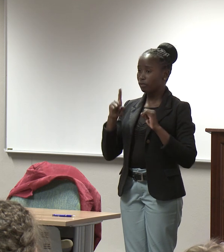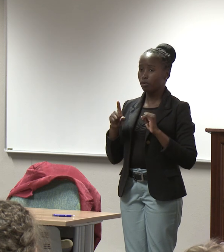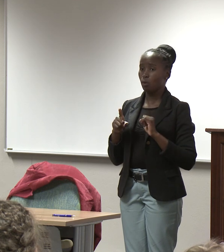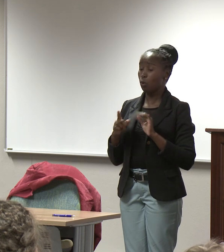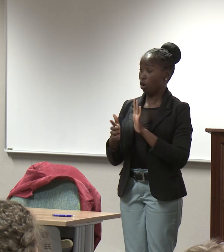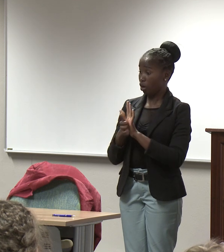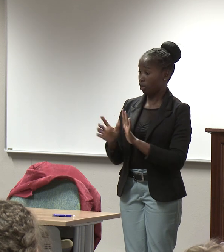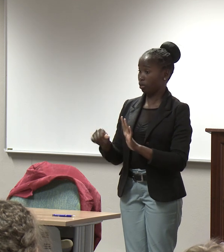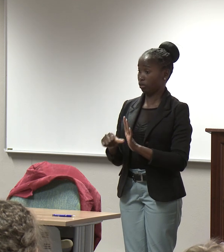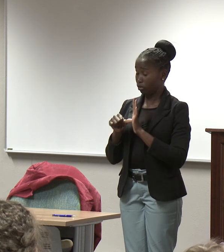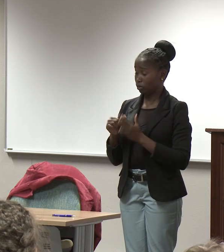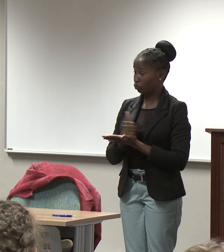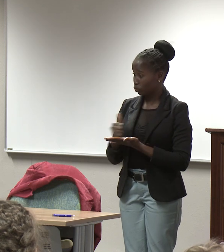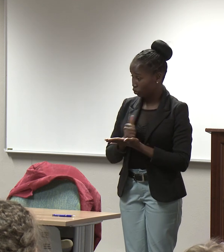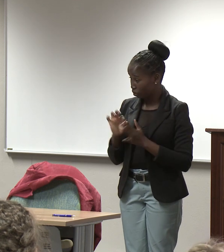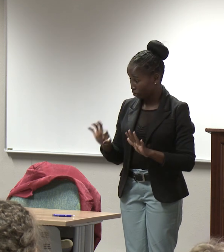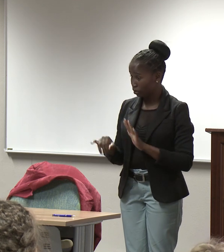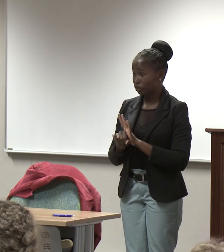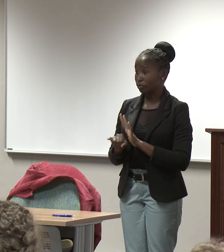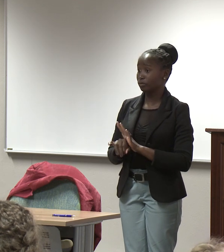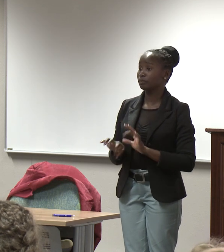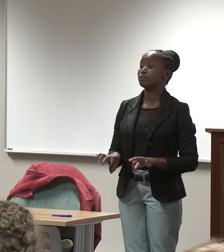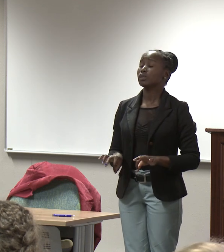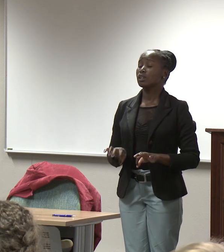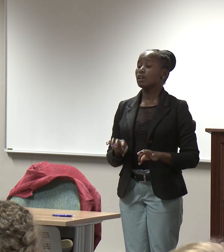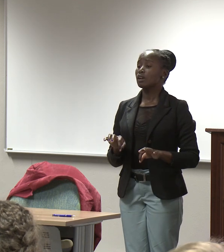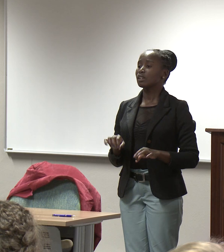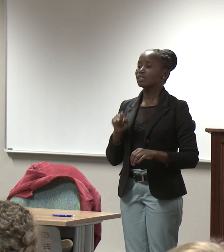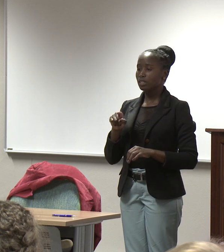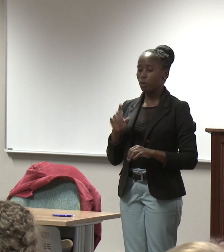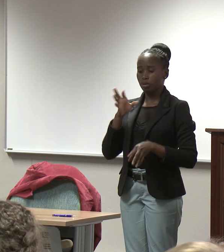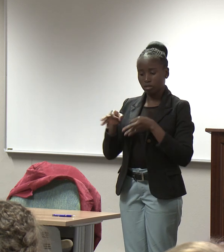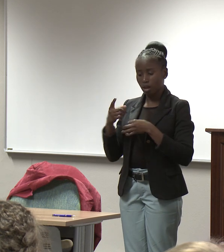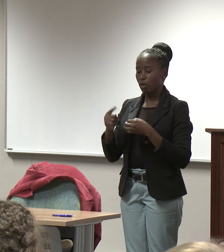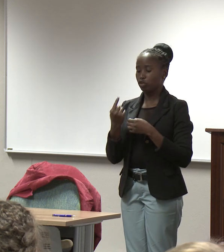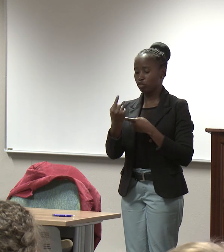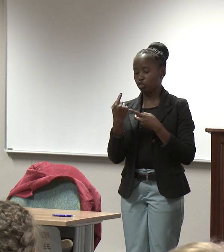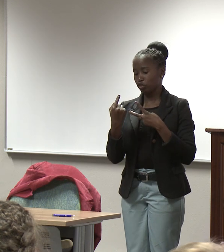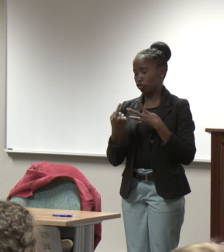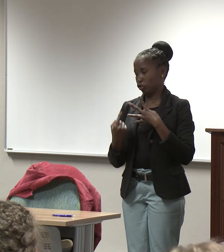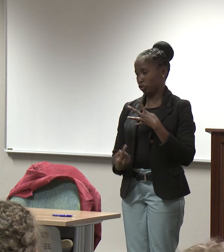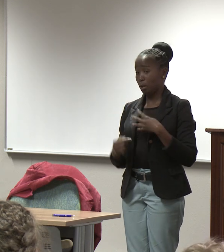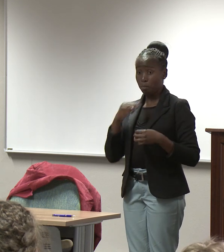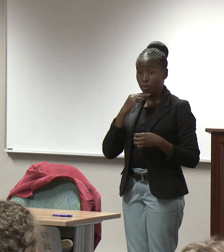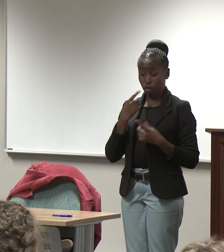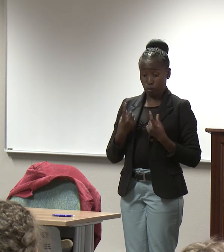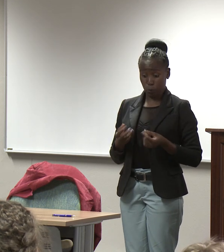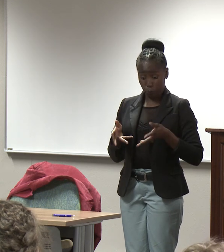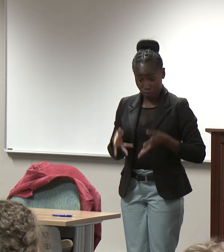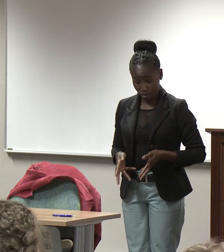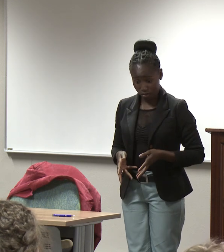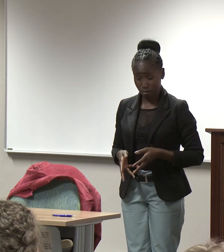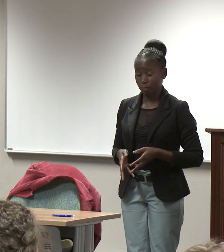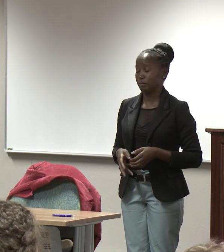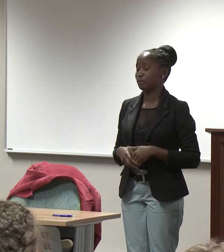institutional crisis. And I dealt with in detail about each one of them. I'm not going to do here, but